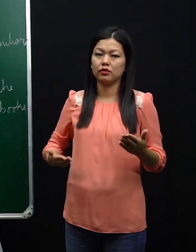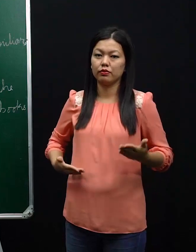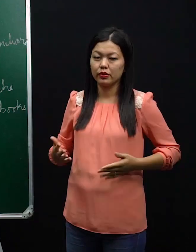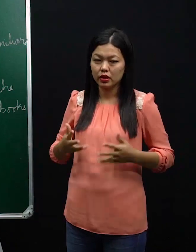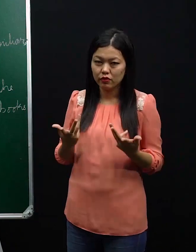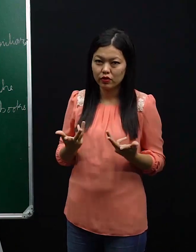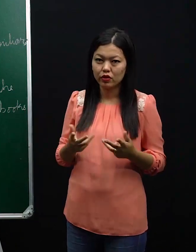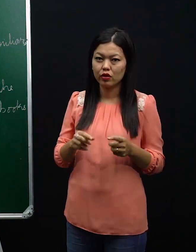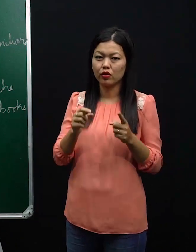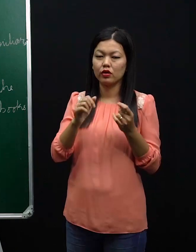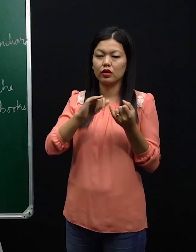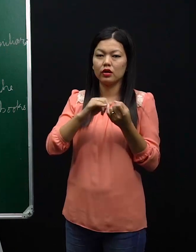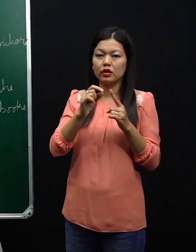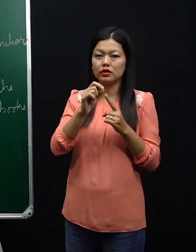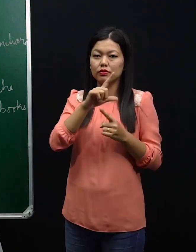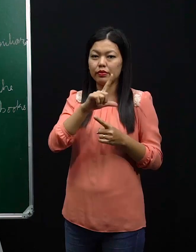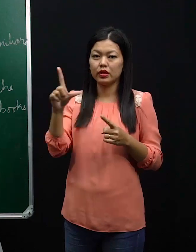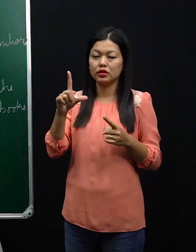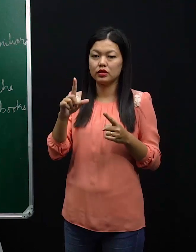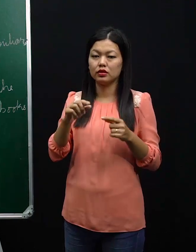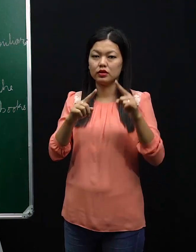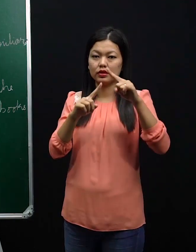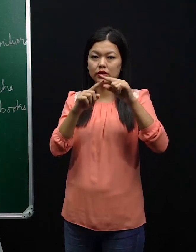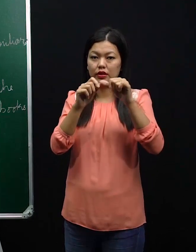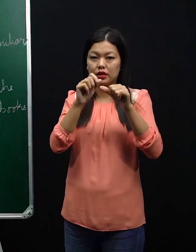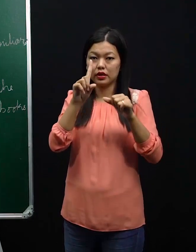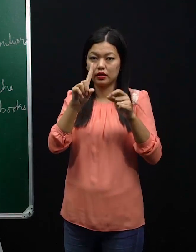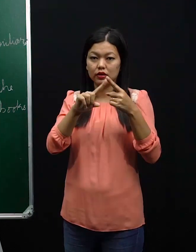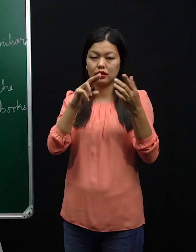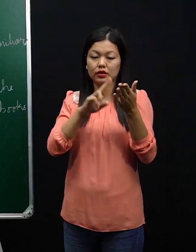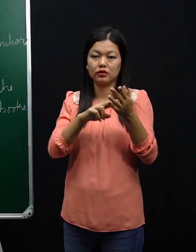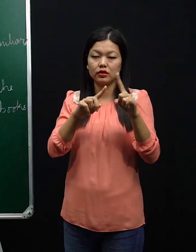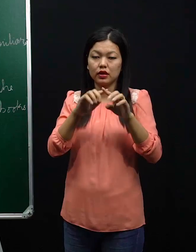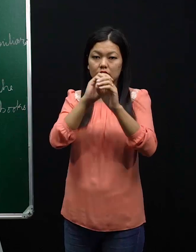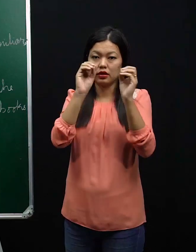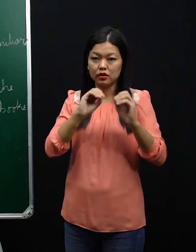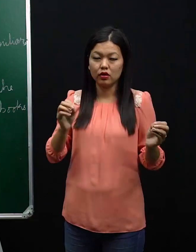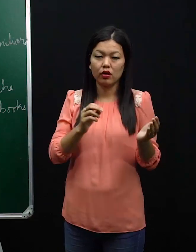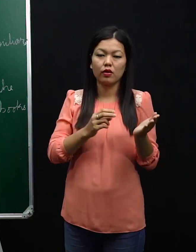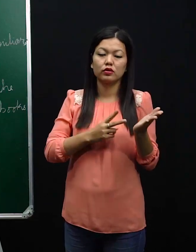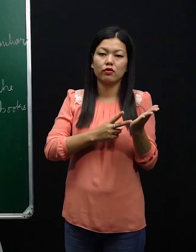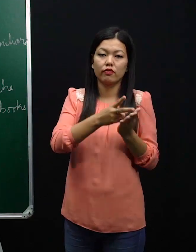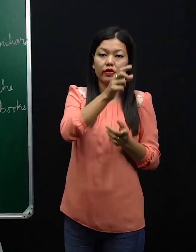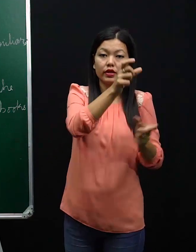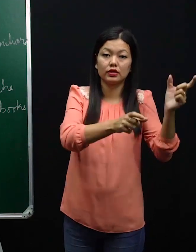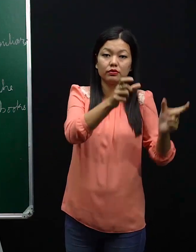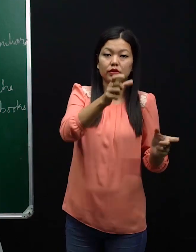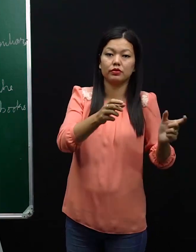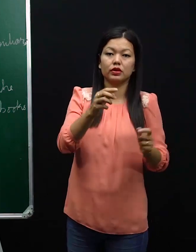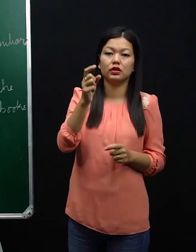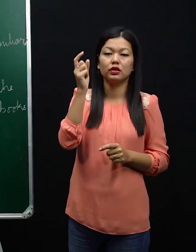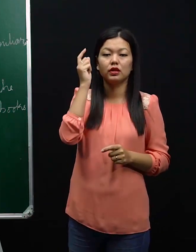you. So he was just a normal, ordinary human being, and also he was a familiar face with them